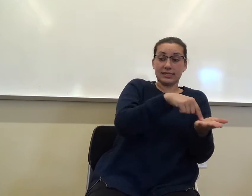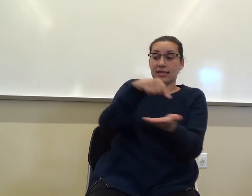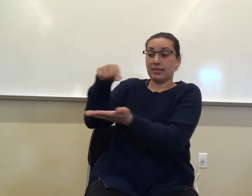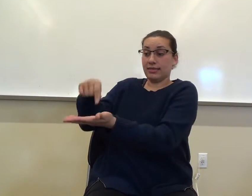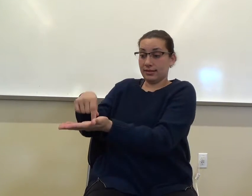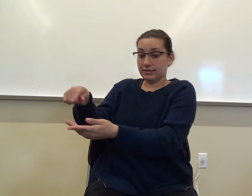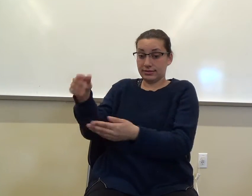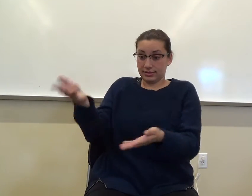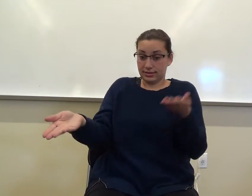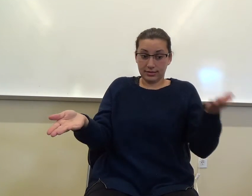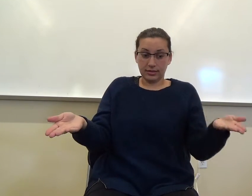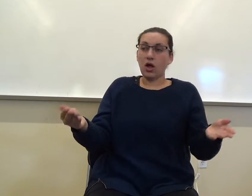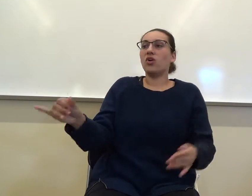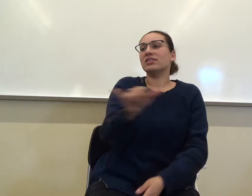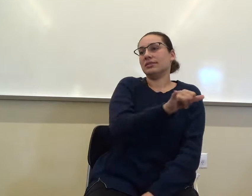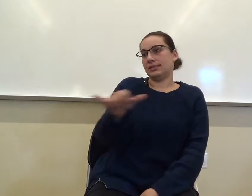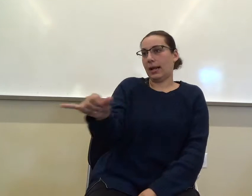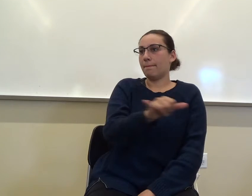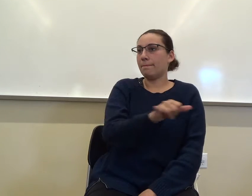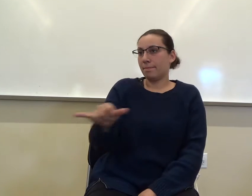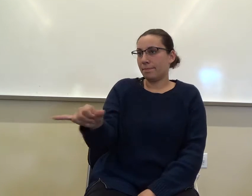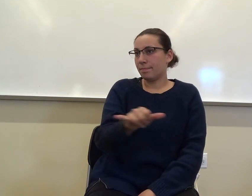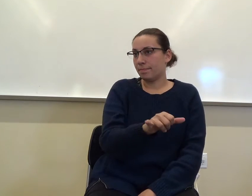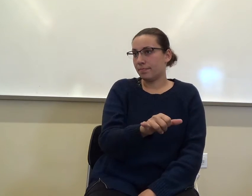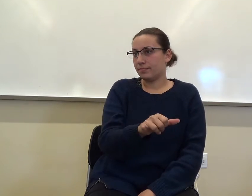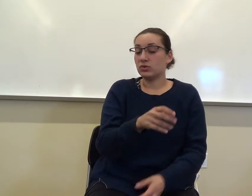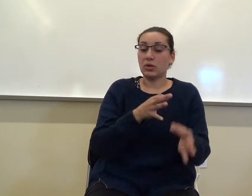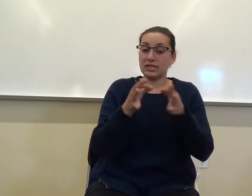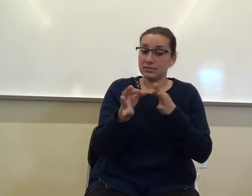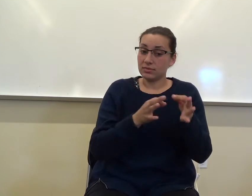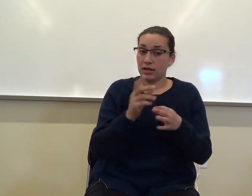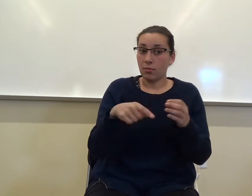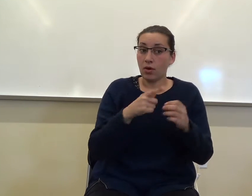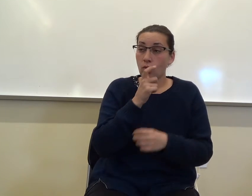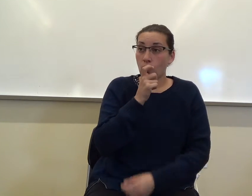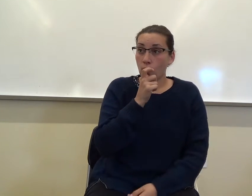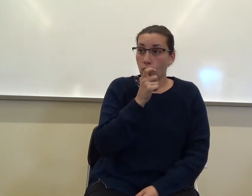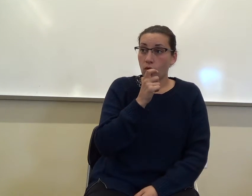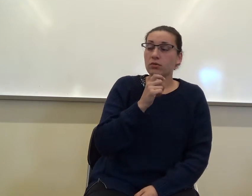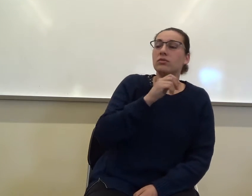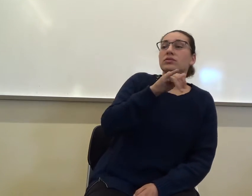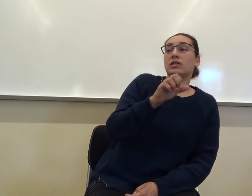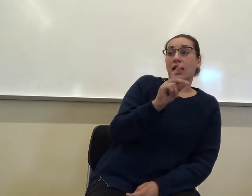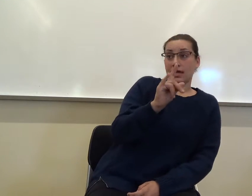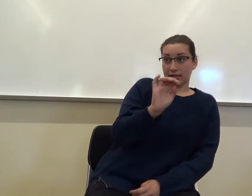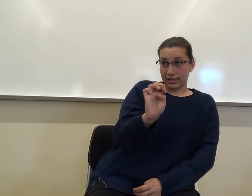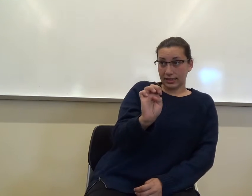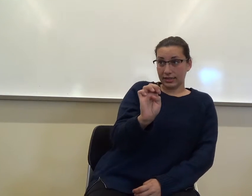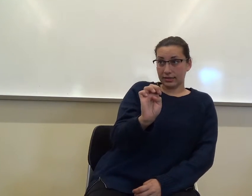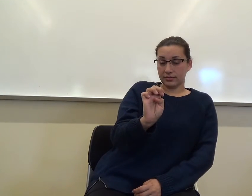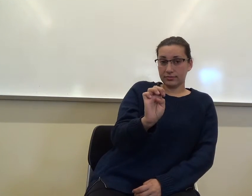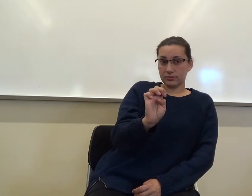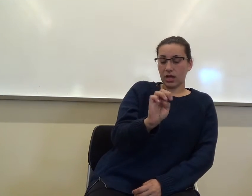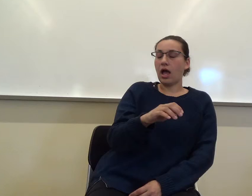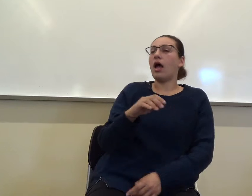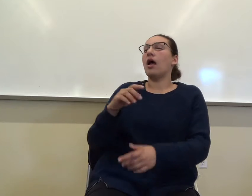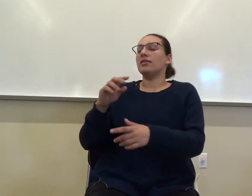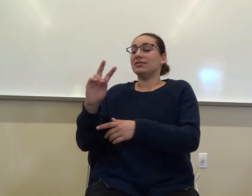Jackie Robinson, and then it talked about a little bit longer about Hank Greenberg.